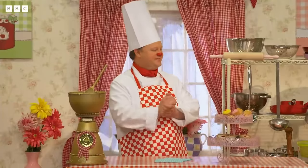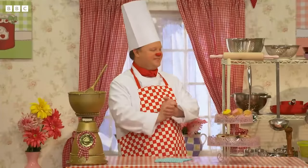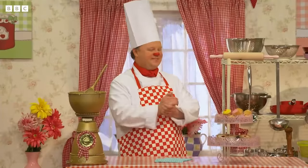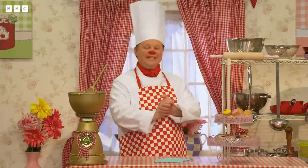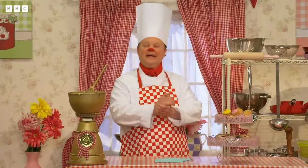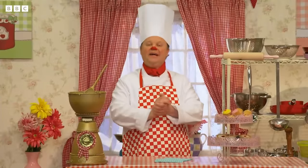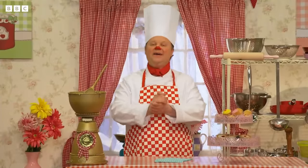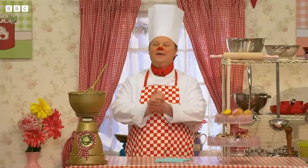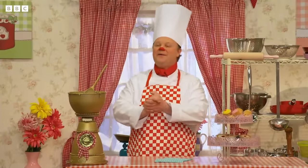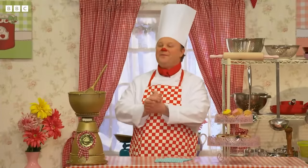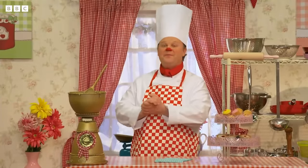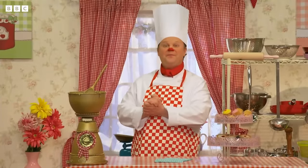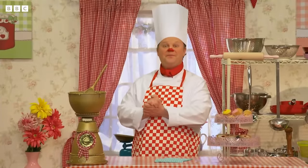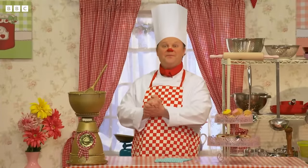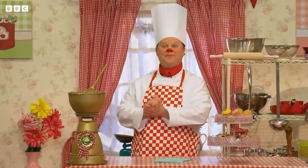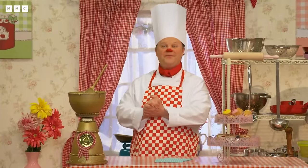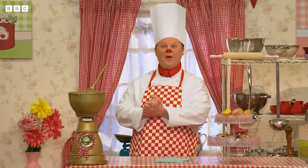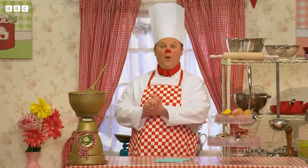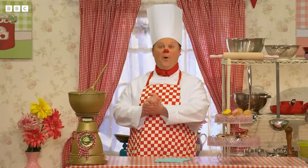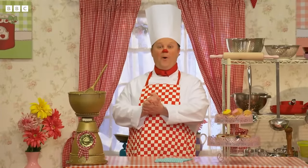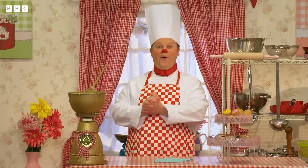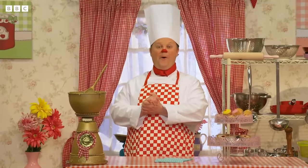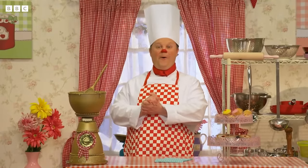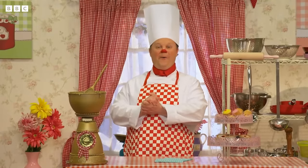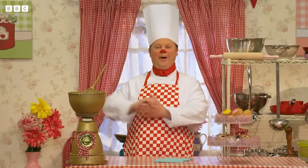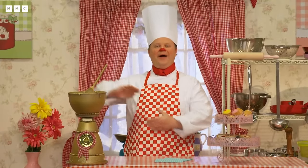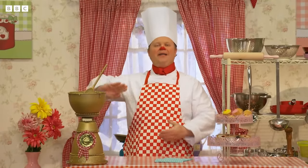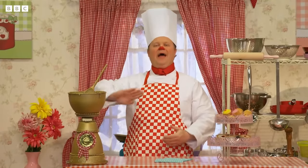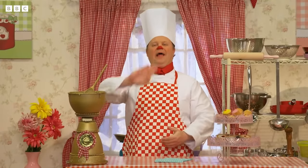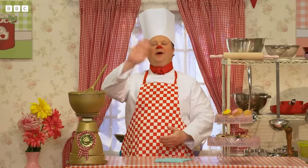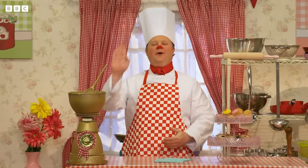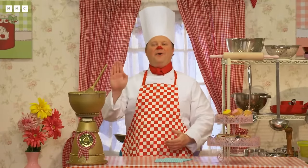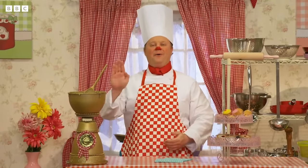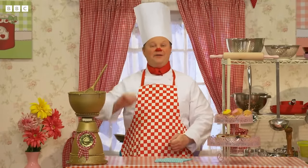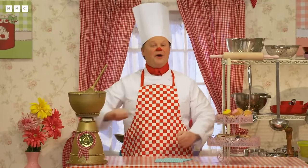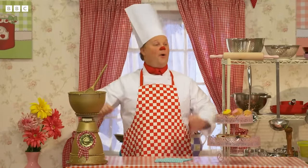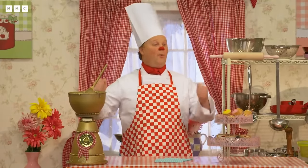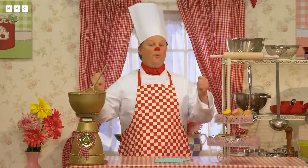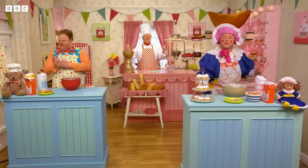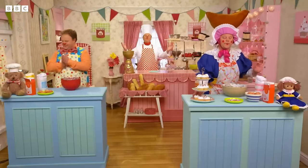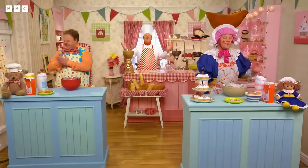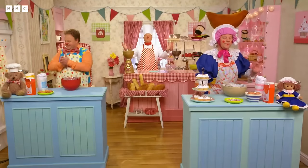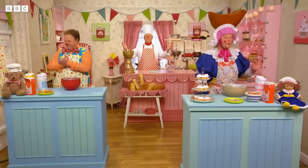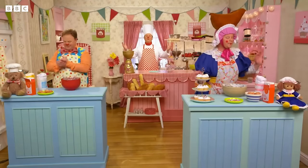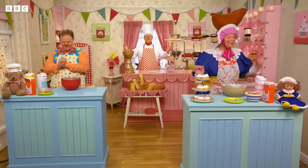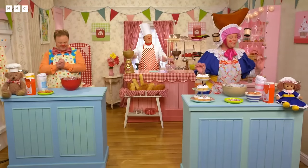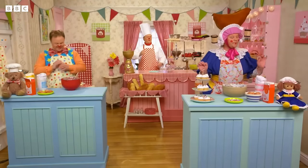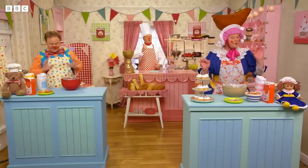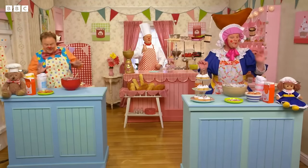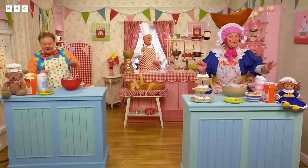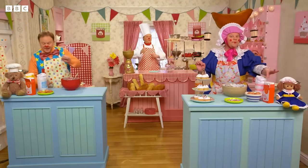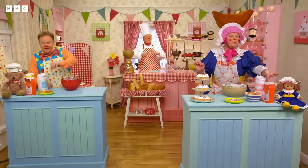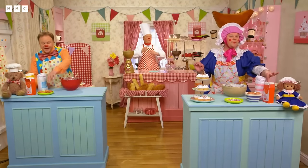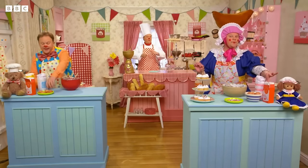Oh, hello, Baker Tumble. Ho-ho! Hello and welcome to the Great